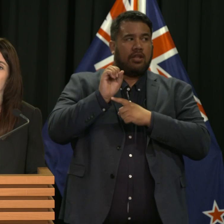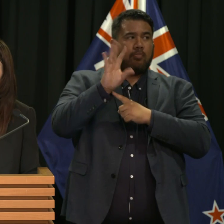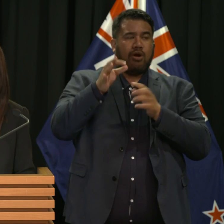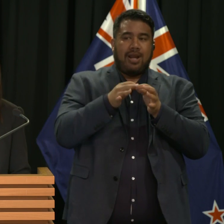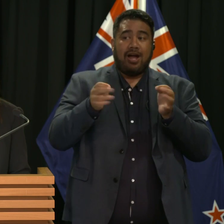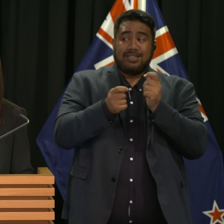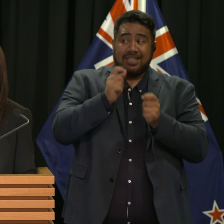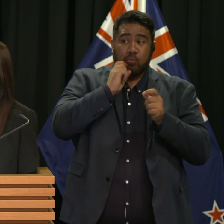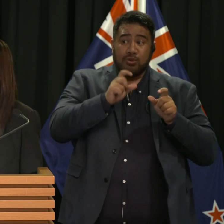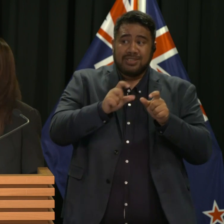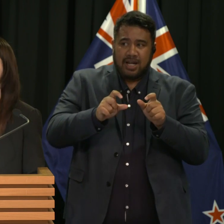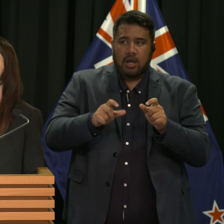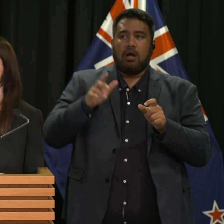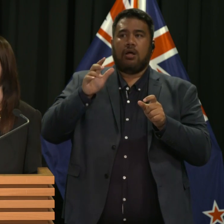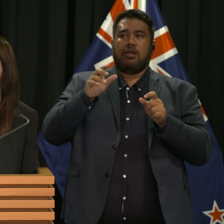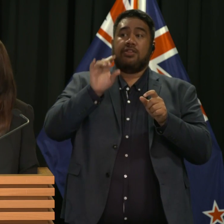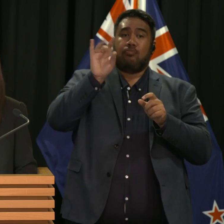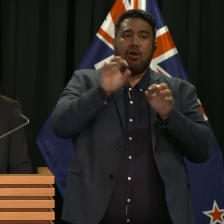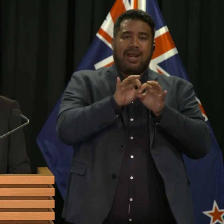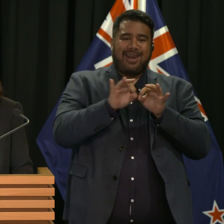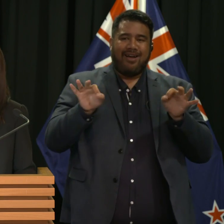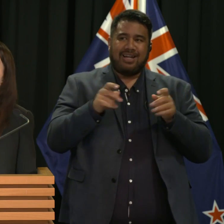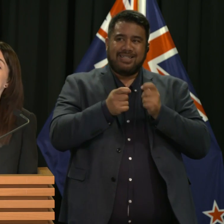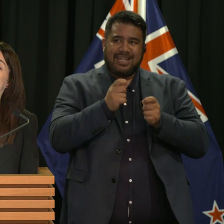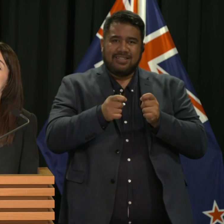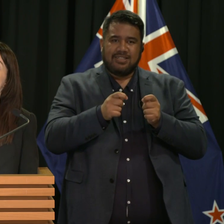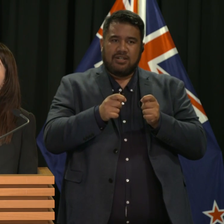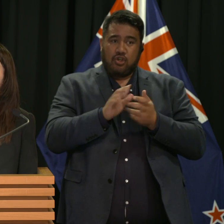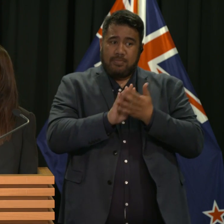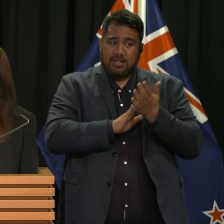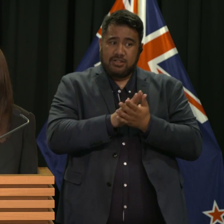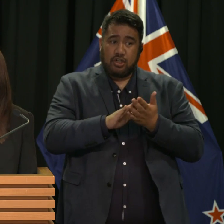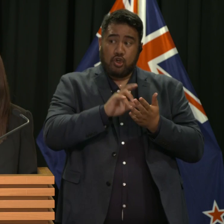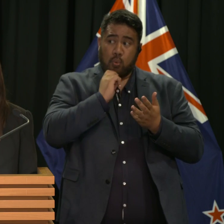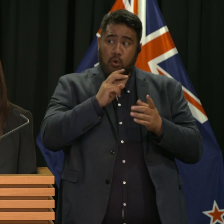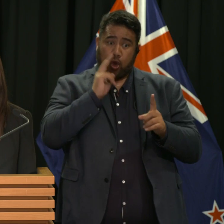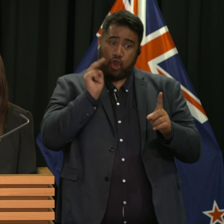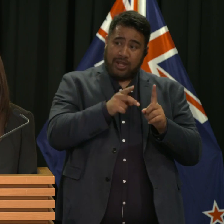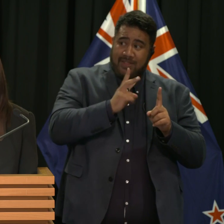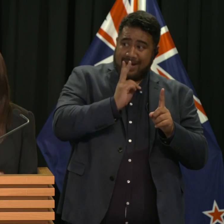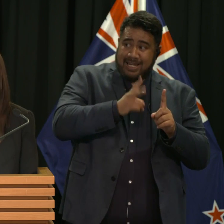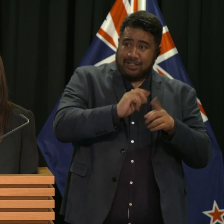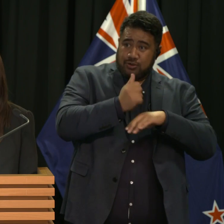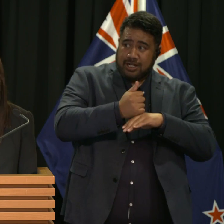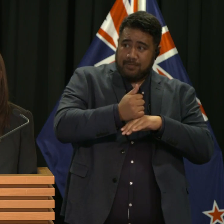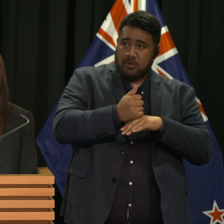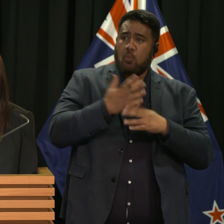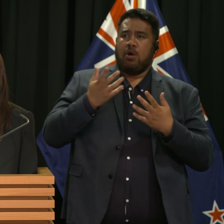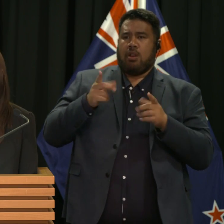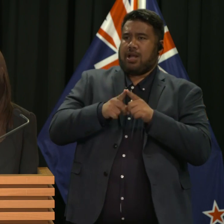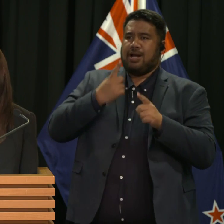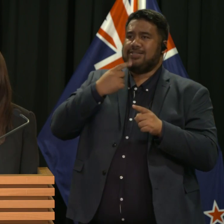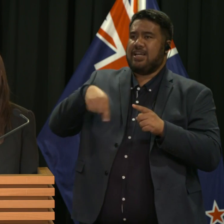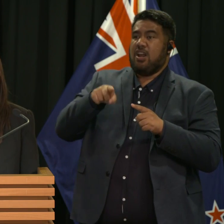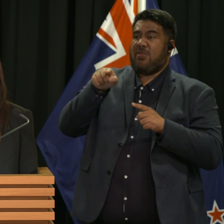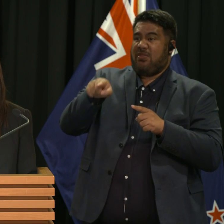out re-looking at the bright line test? Oh, thank you. Have we ruled out? Re-looking at As I extending say, the bright line test? we've already moved